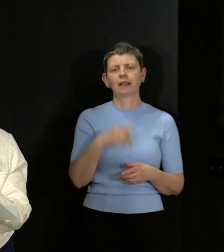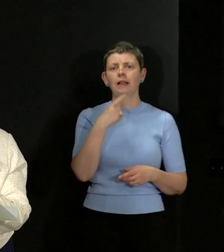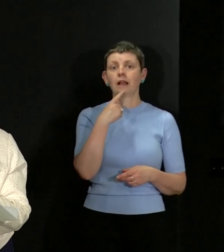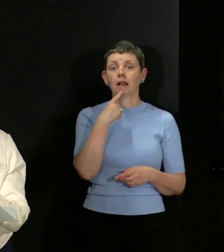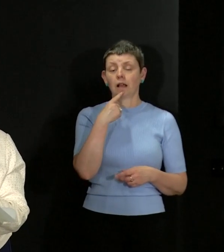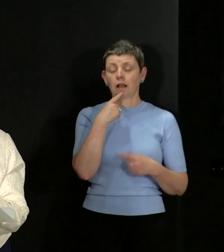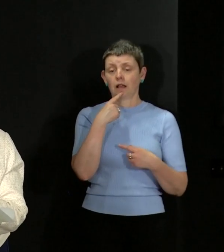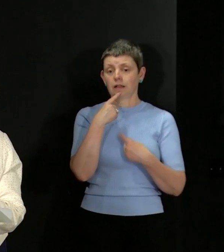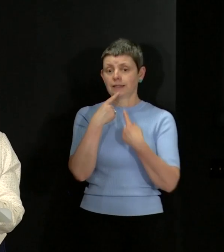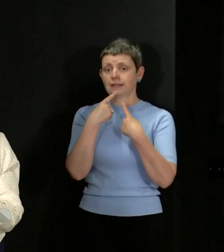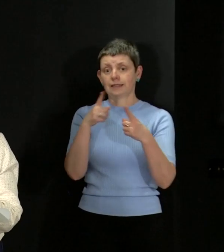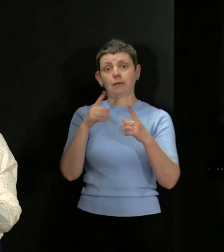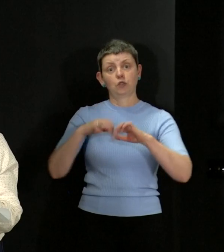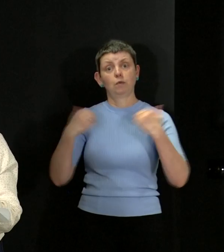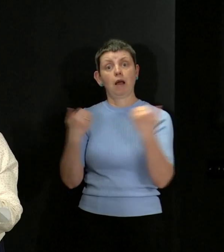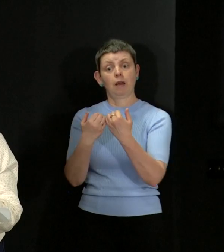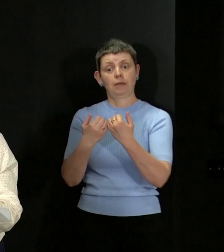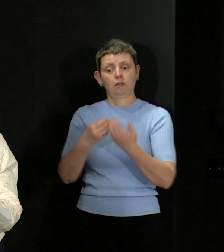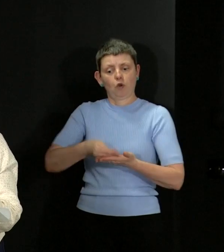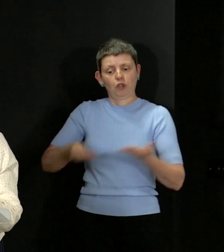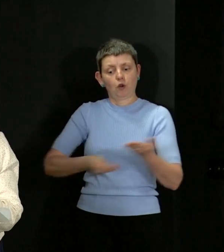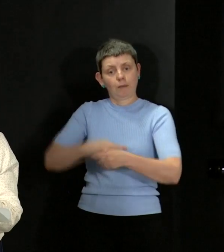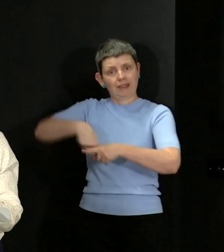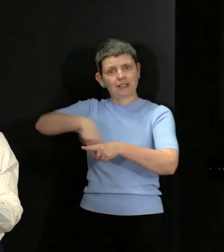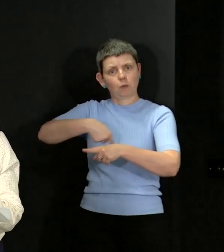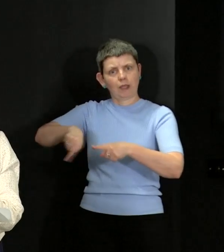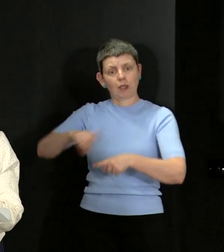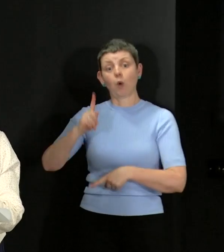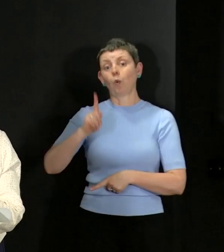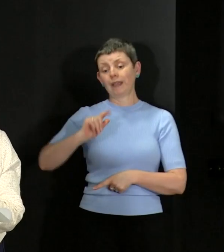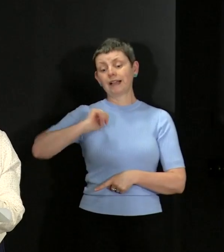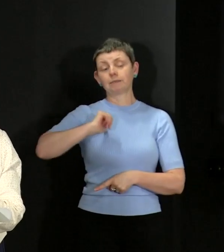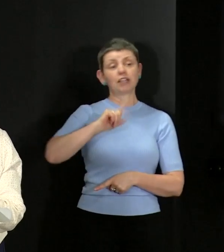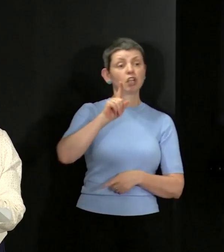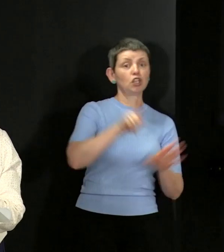the Parliament on the economy this week, we anticipate that young people and women